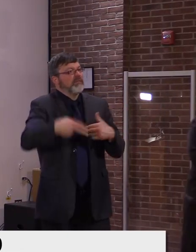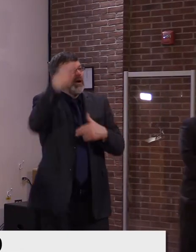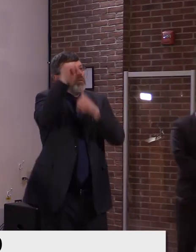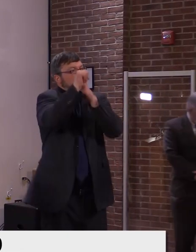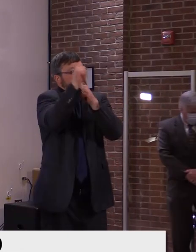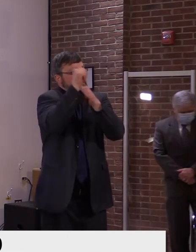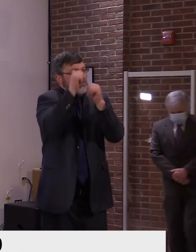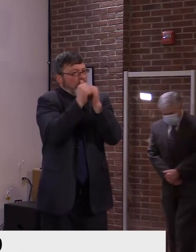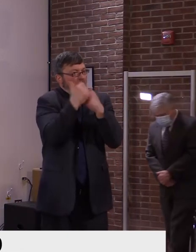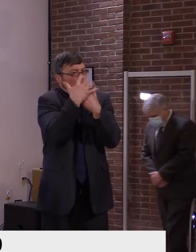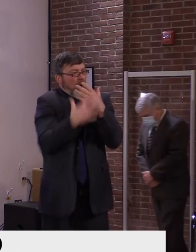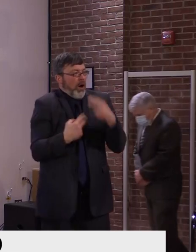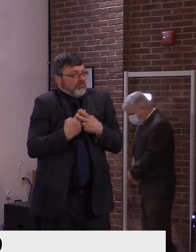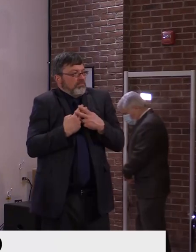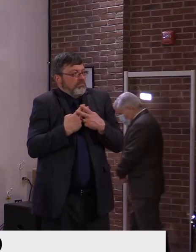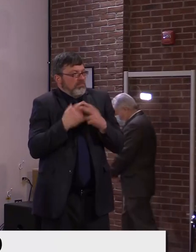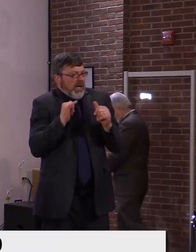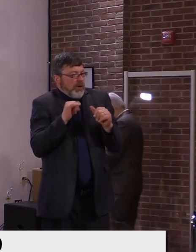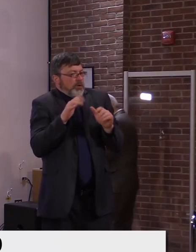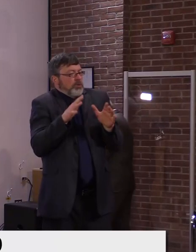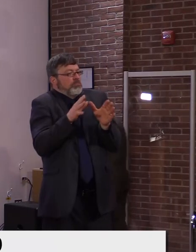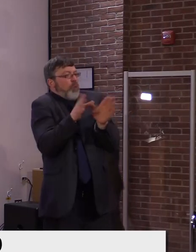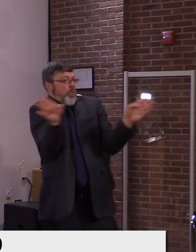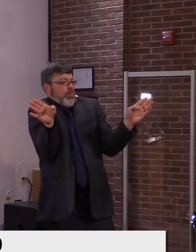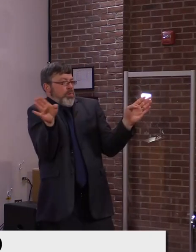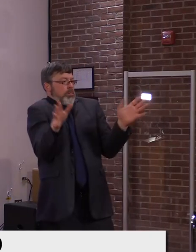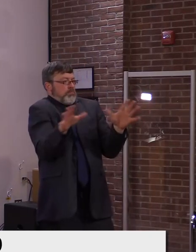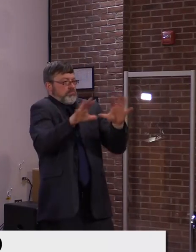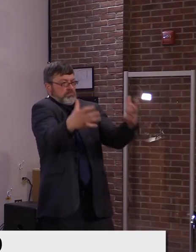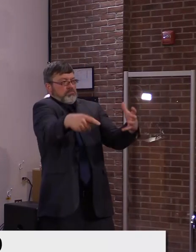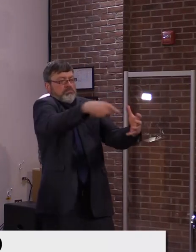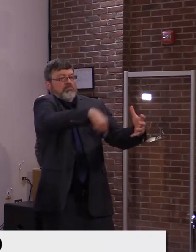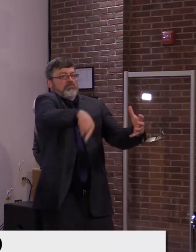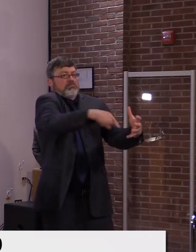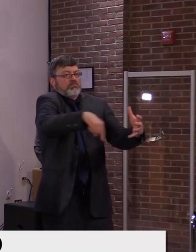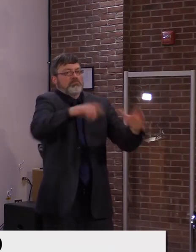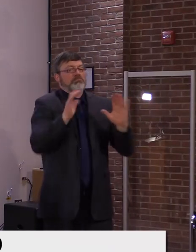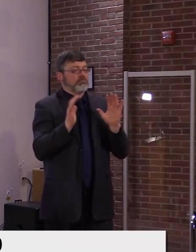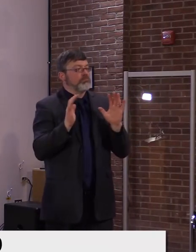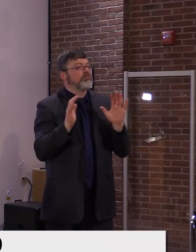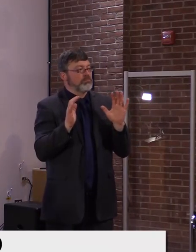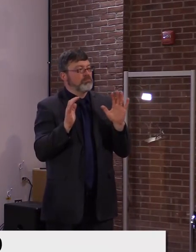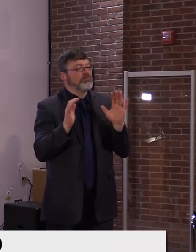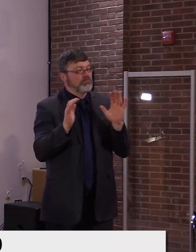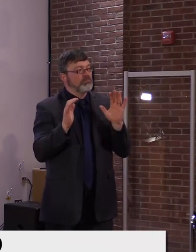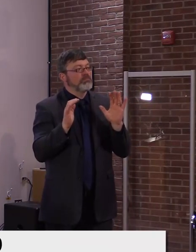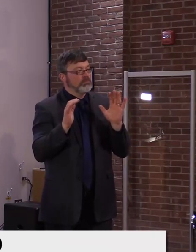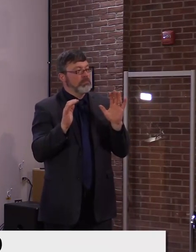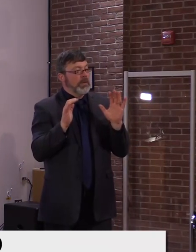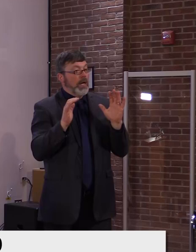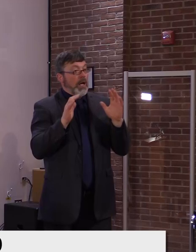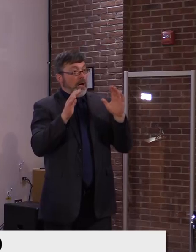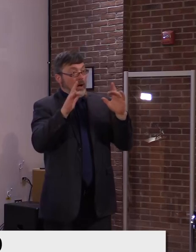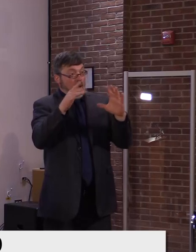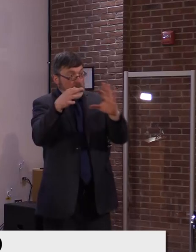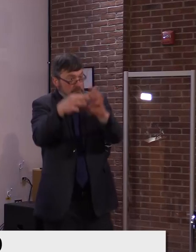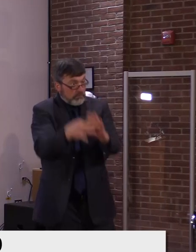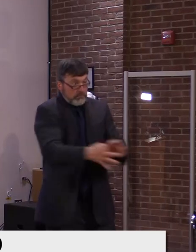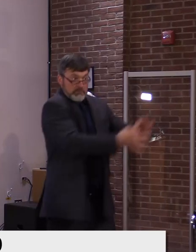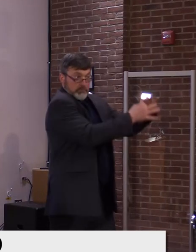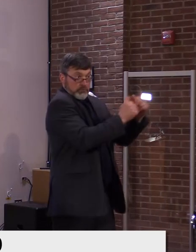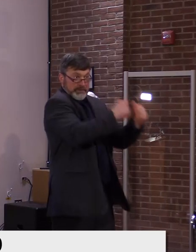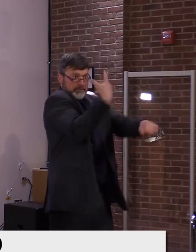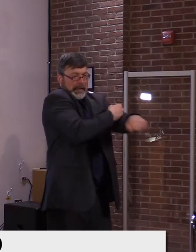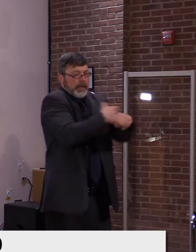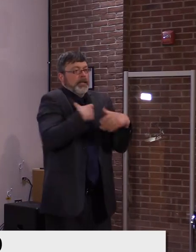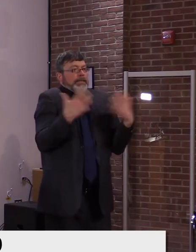the relative risk and the absolute risk are two different things, so it turns out to not be a very common event, even though there's an increase in